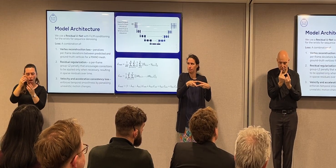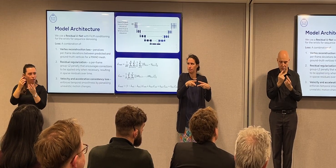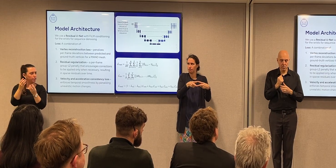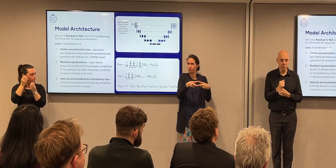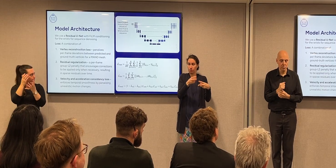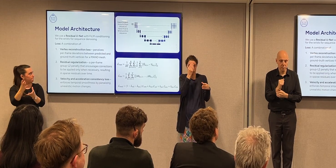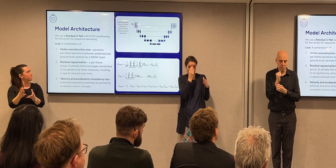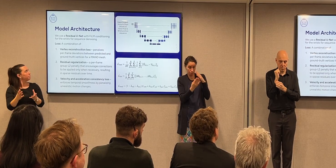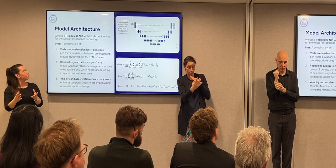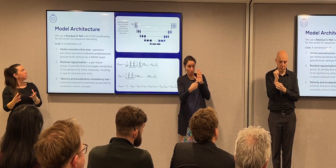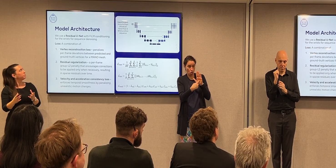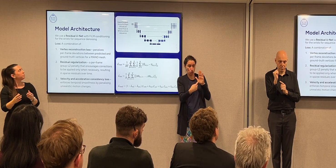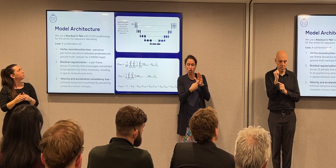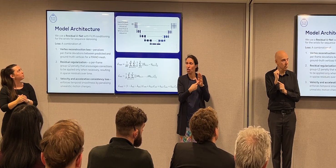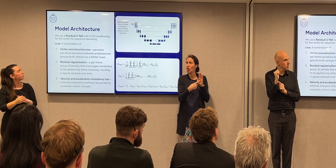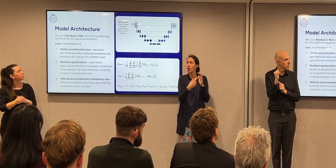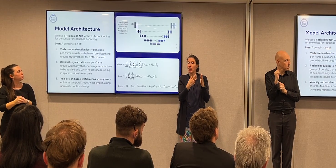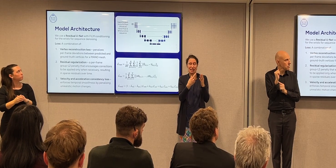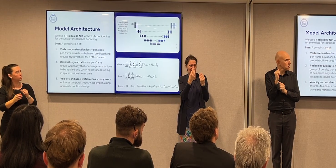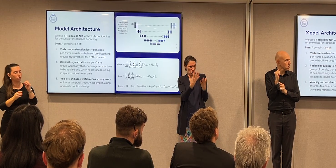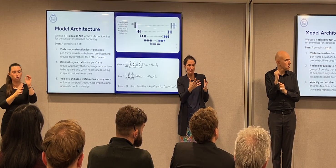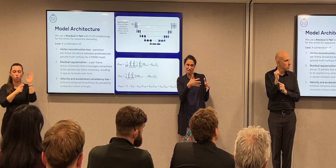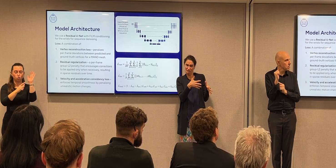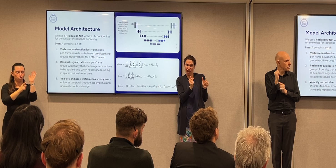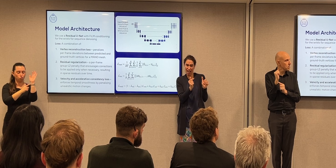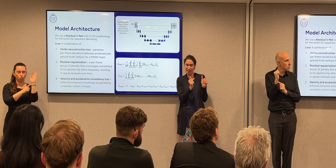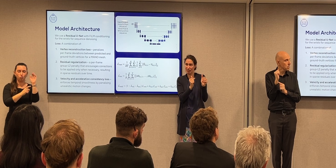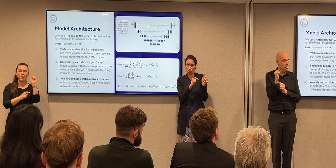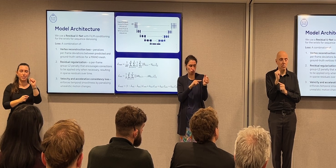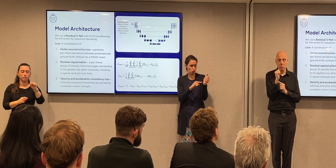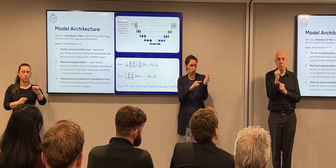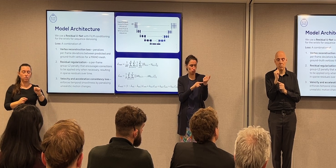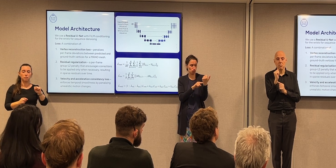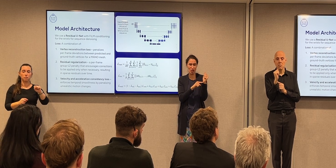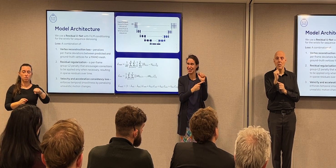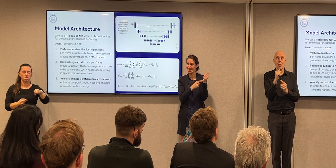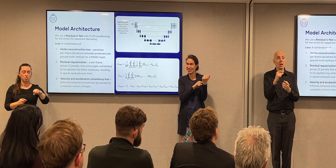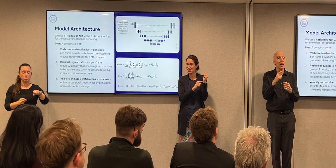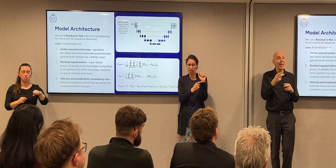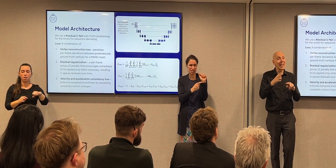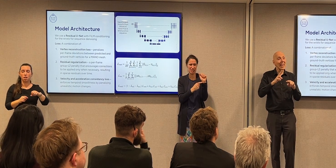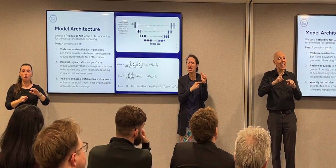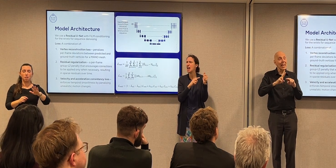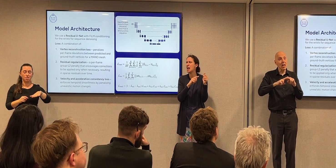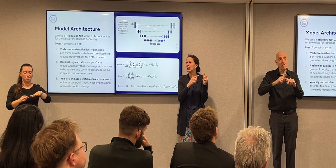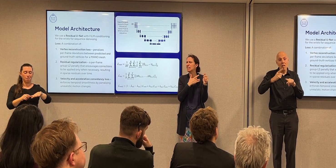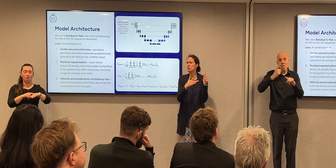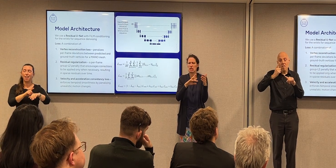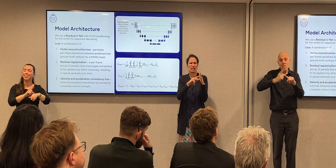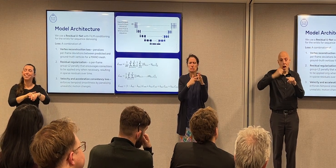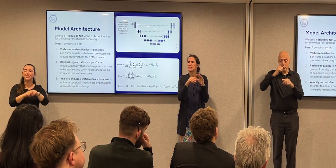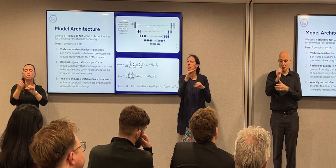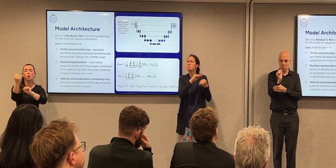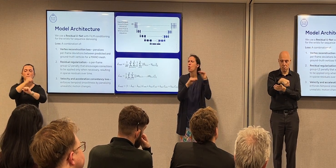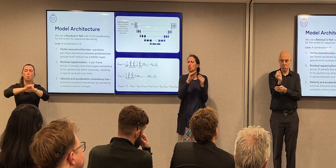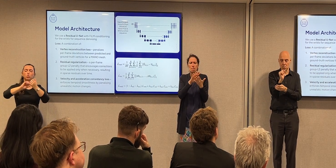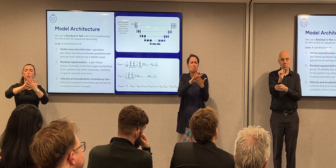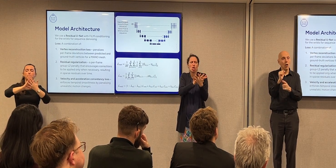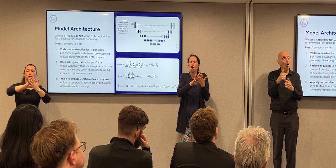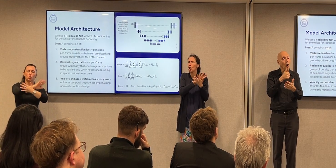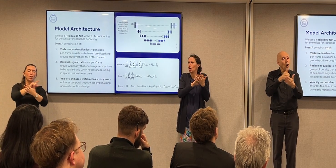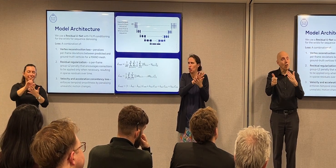that fast wrist movement is typically indicative of motion blur, which